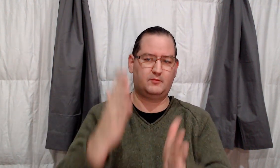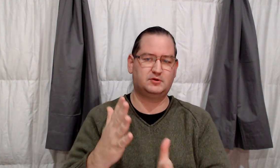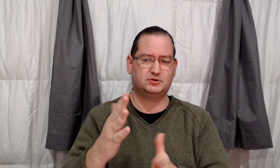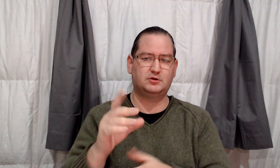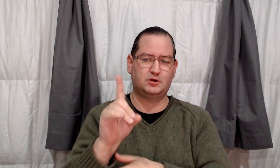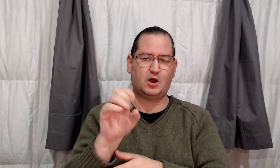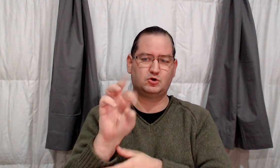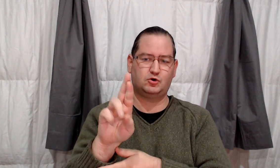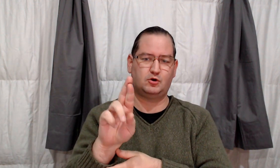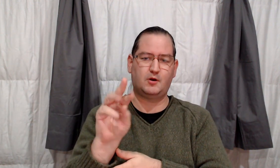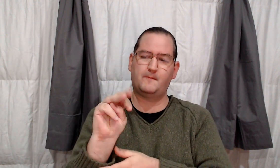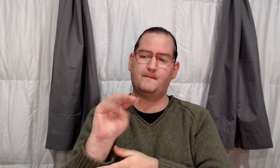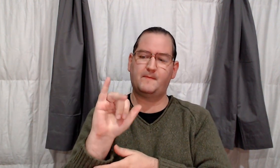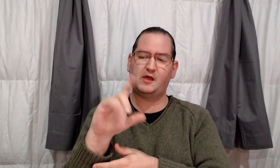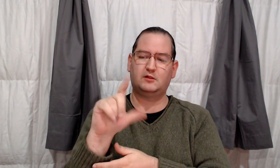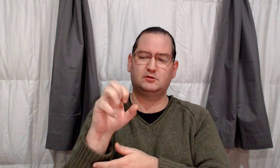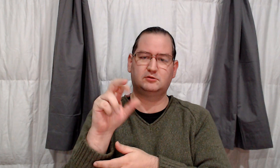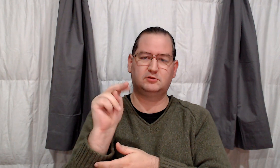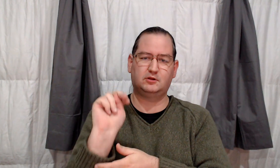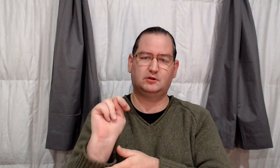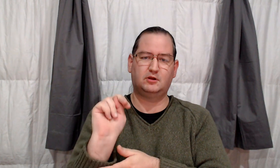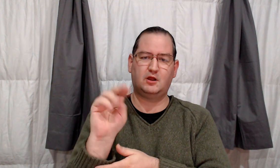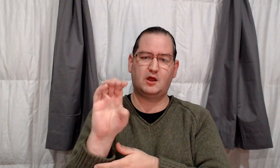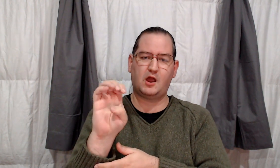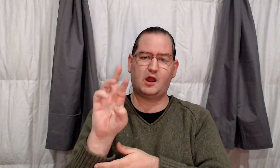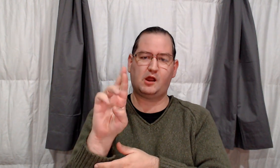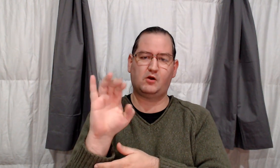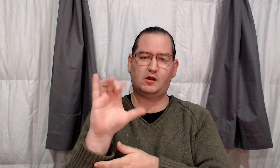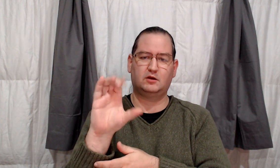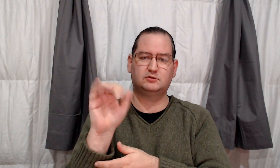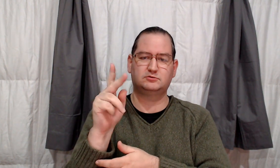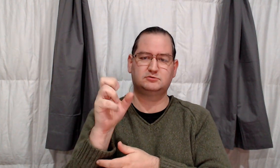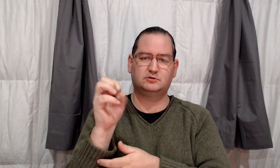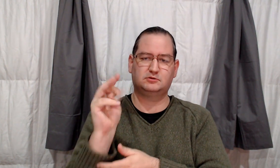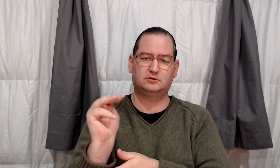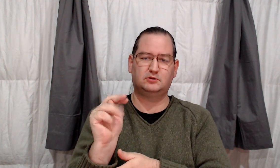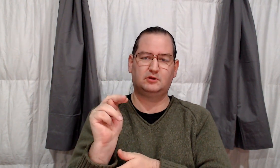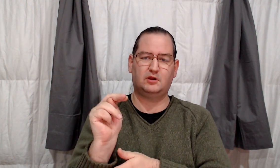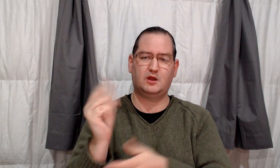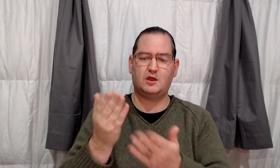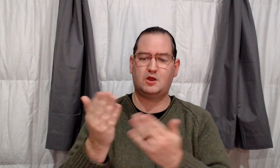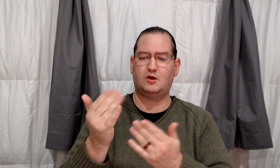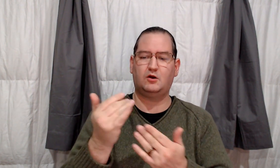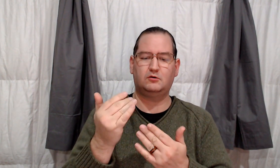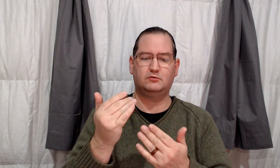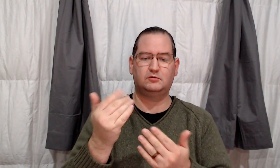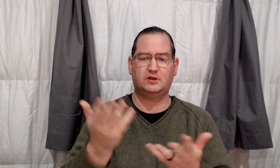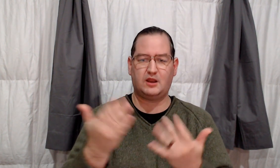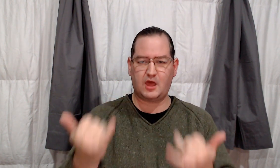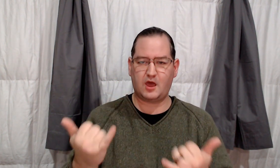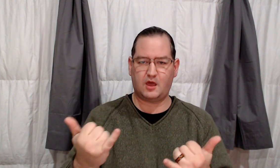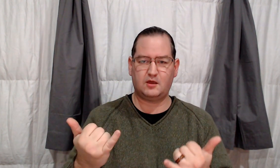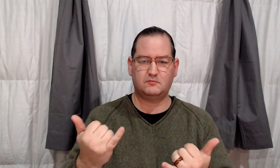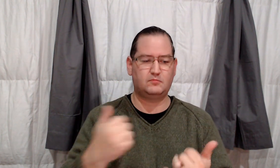that I really don't need to tell you that you won't do that anymore. You'll find it easier to not do